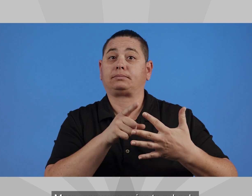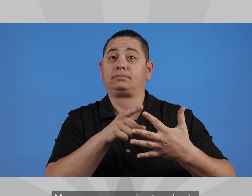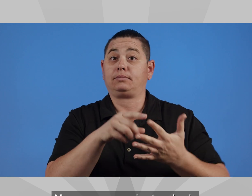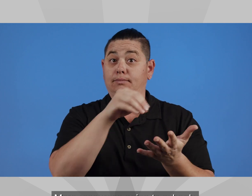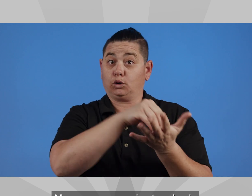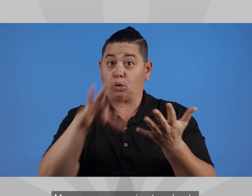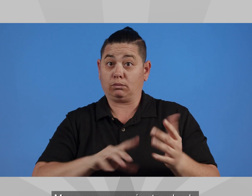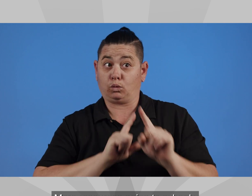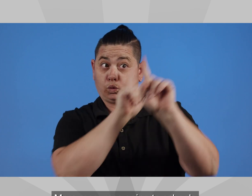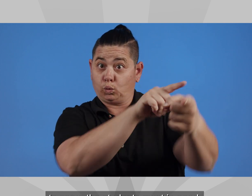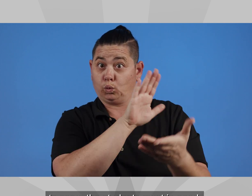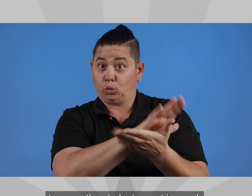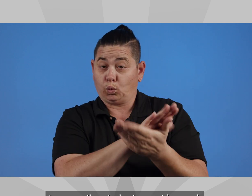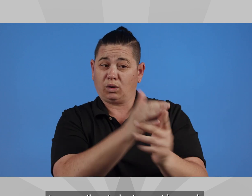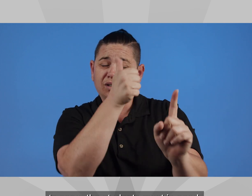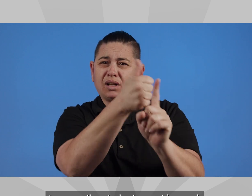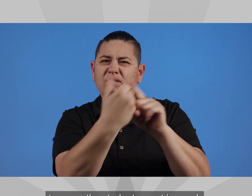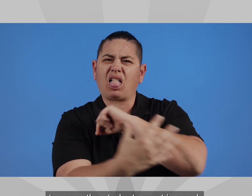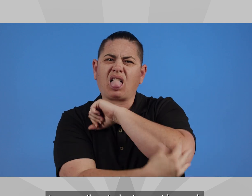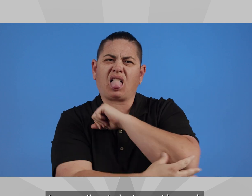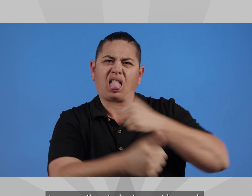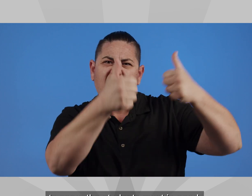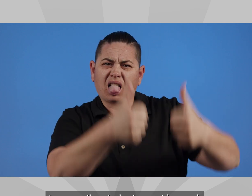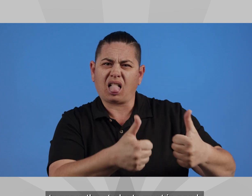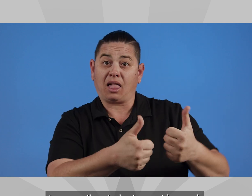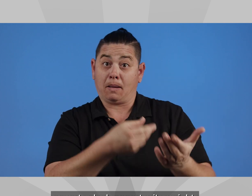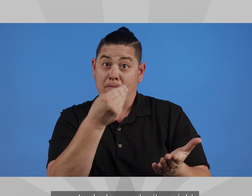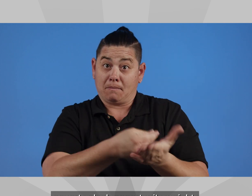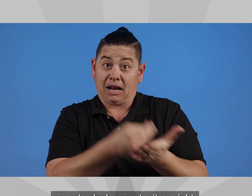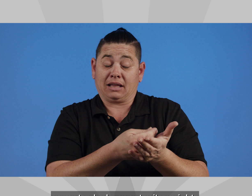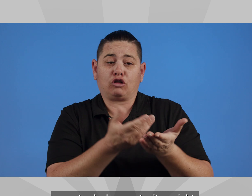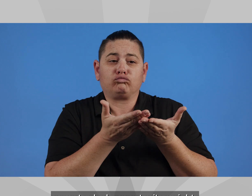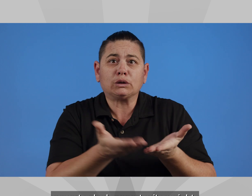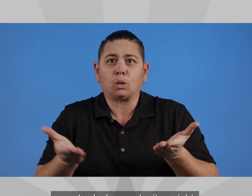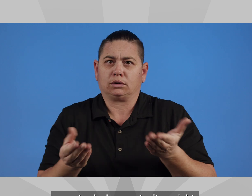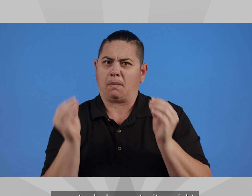More resources going to schools to serve the students most in need,